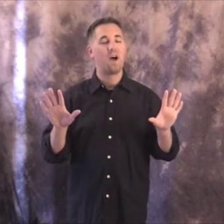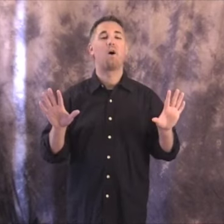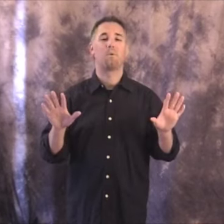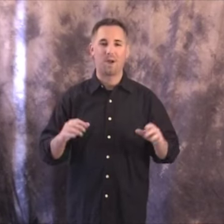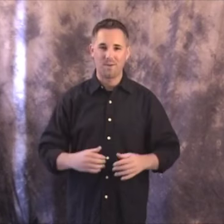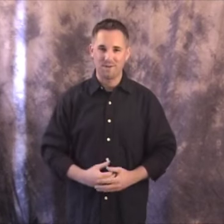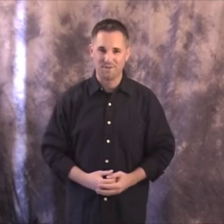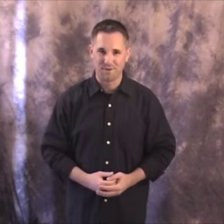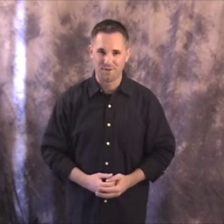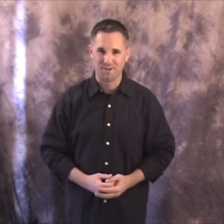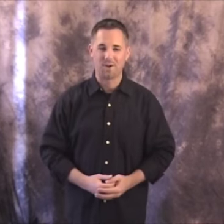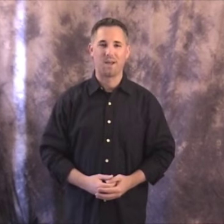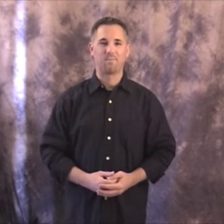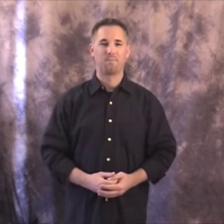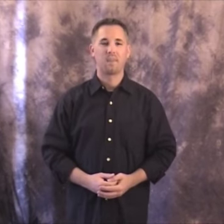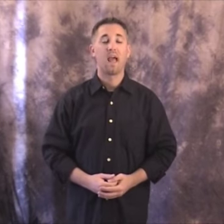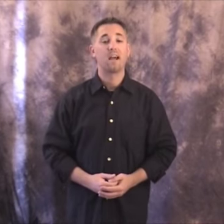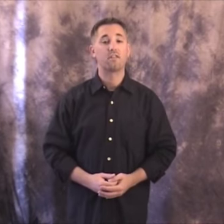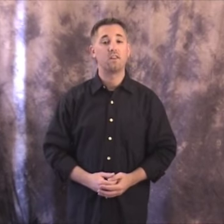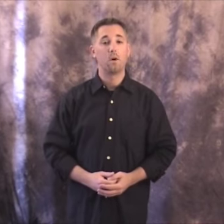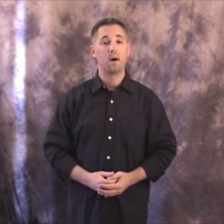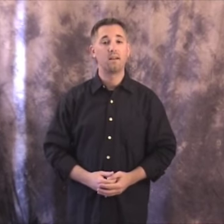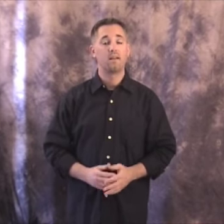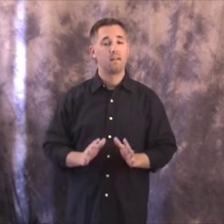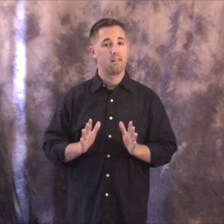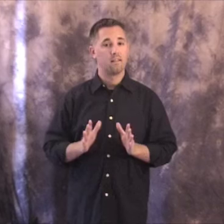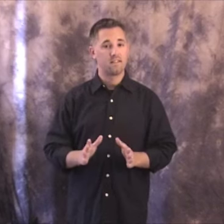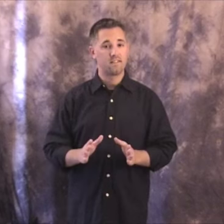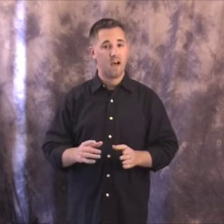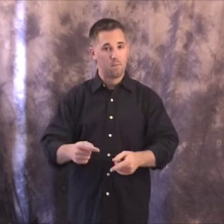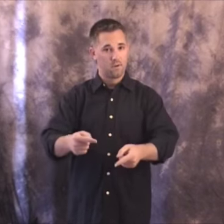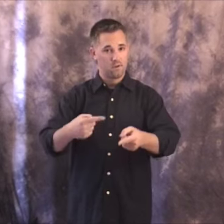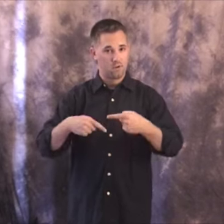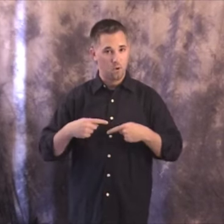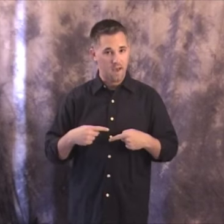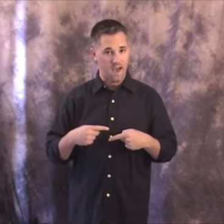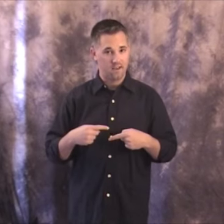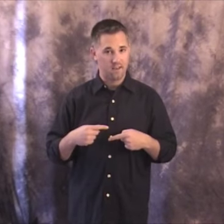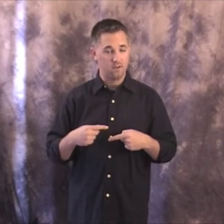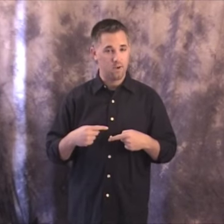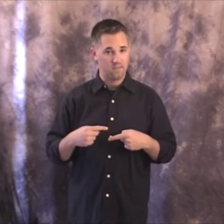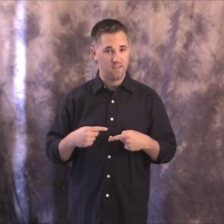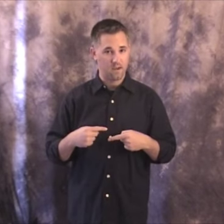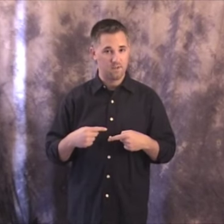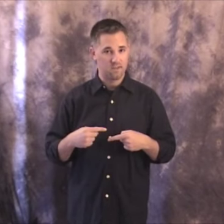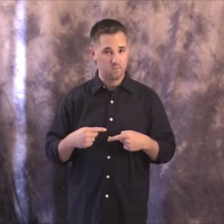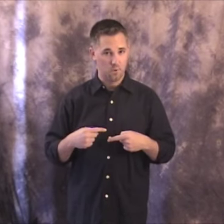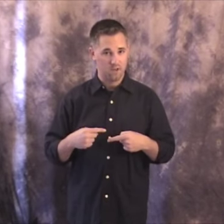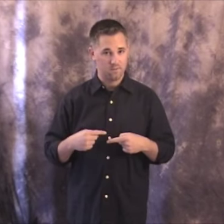Oh, round yon virgin. Okay. Actually, you know what? Let's stop, go back, and do everything up to this point.